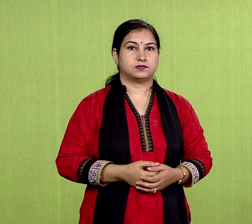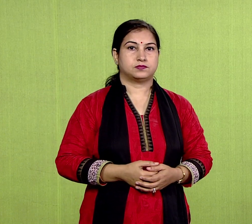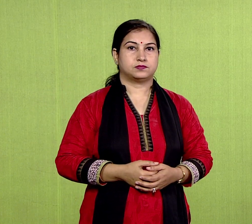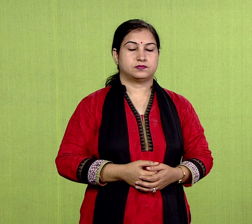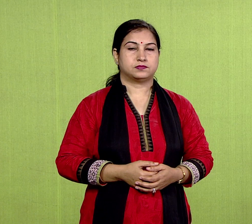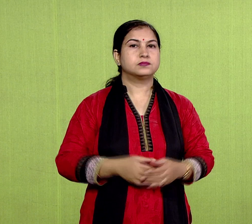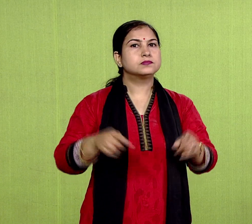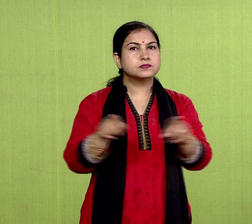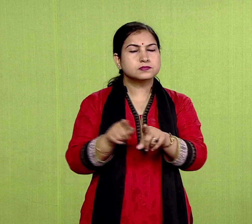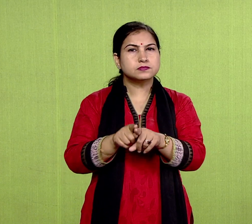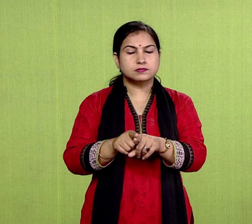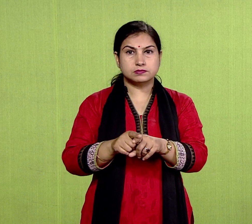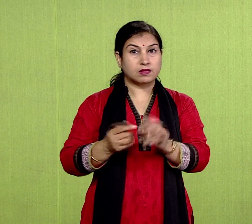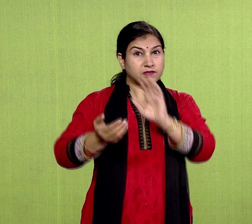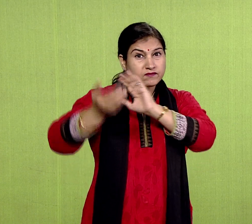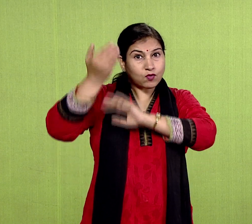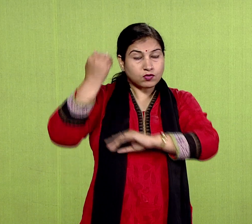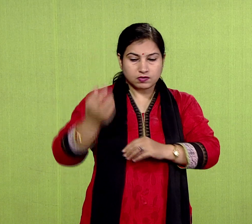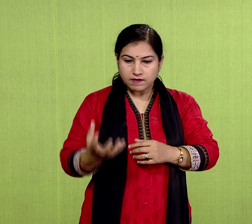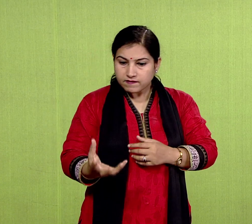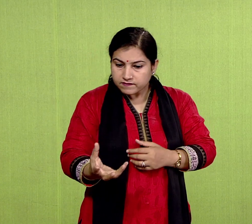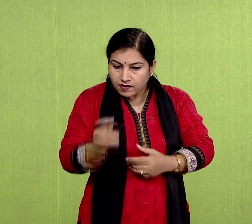Among the archaeological sources,